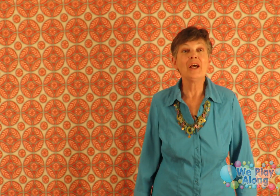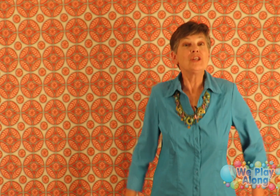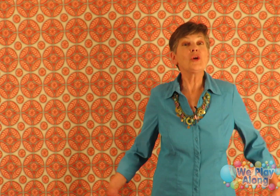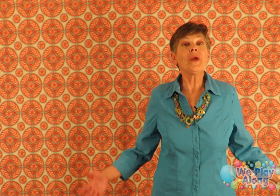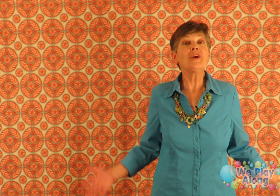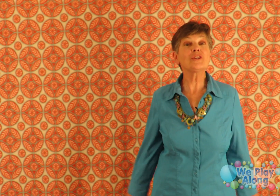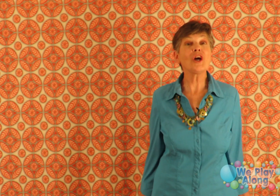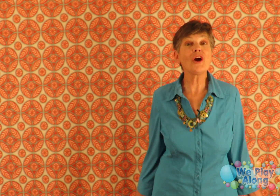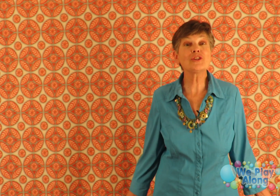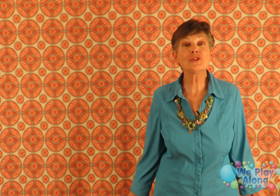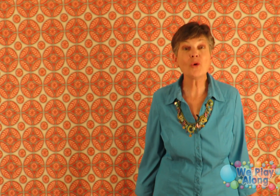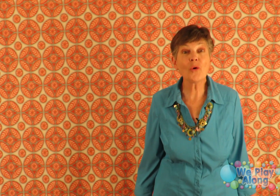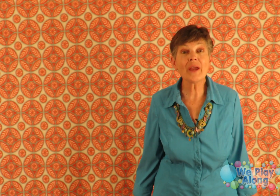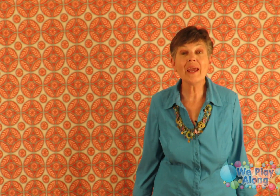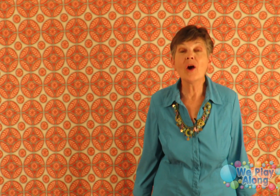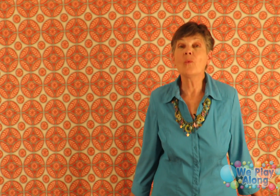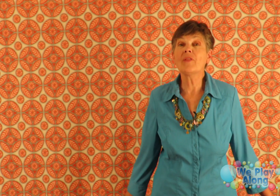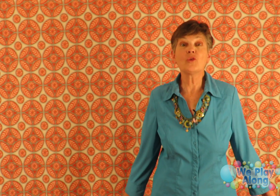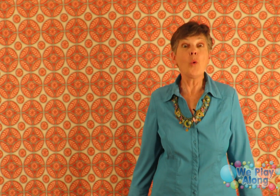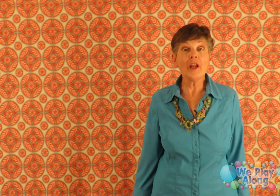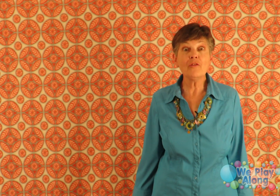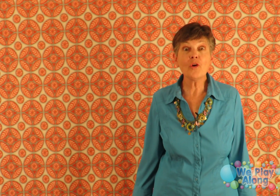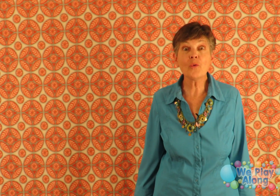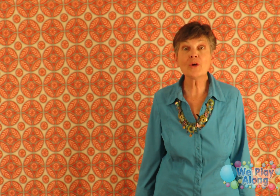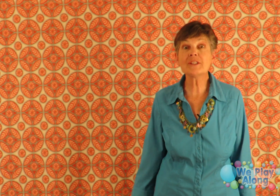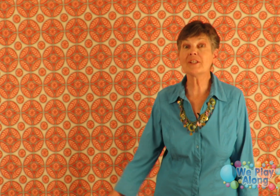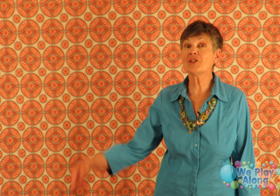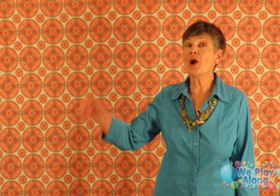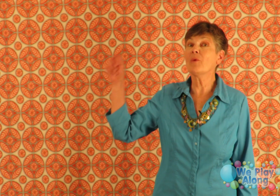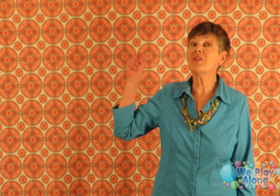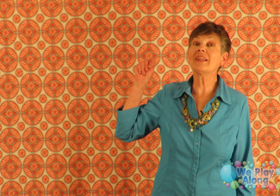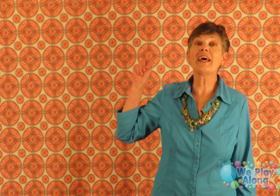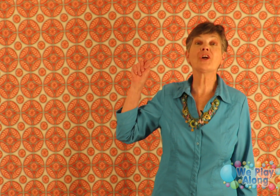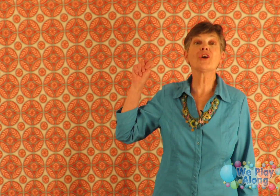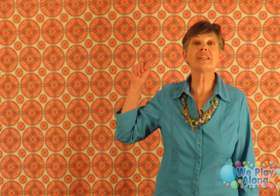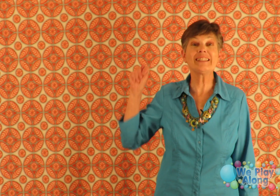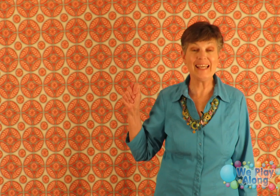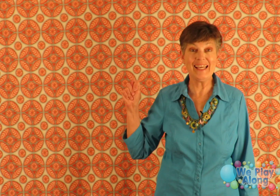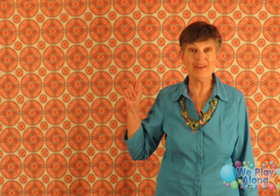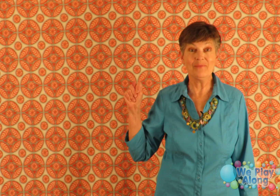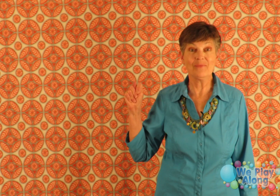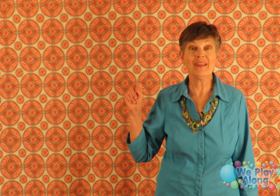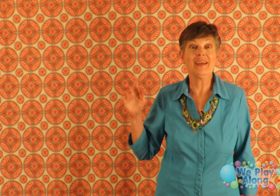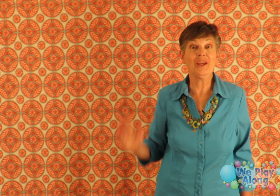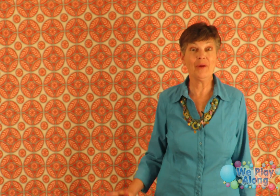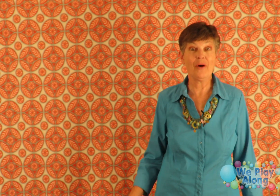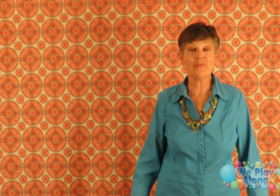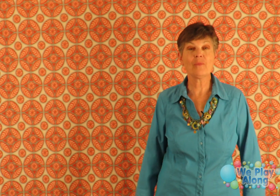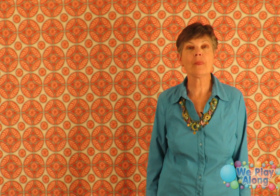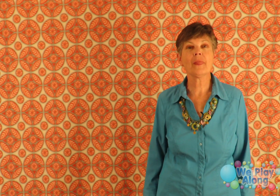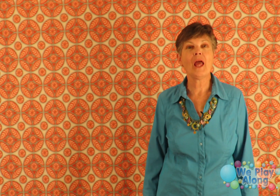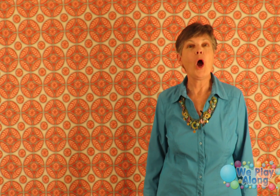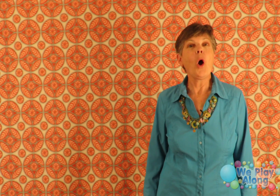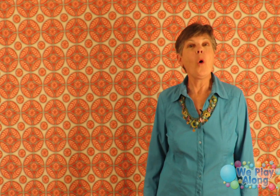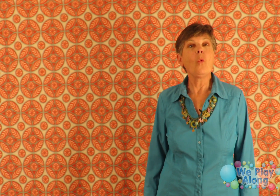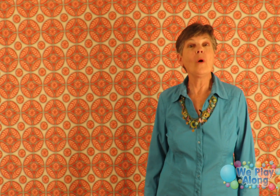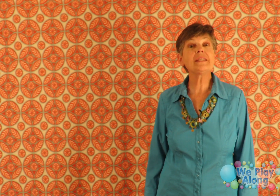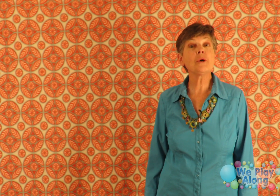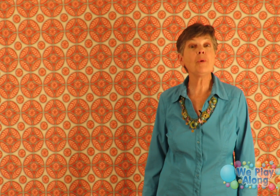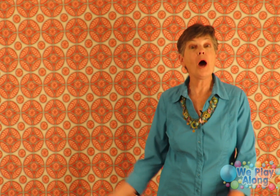So here's our story with 24 words that start with the letter T. Here we go. Once upon